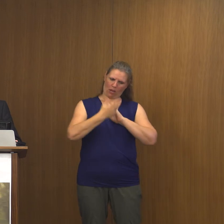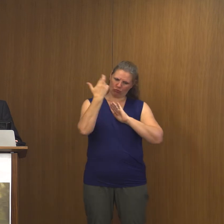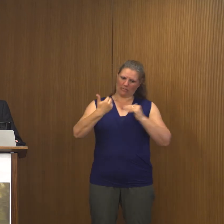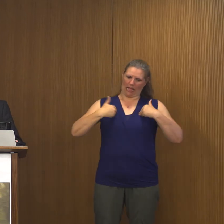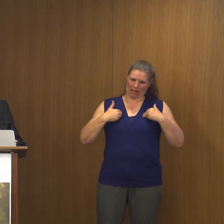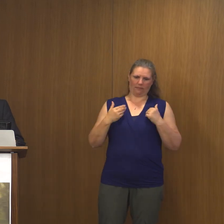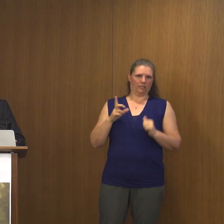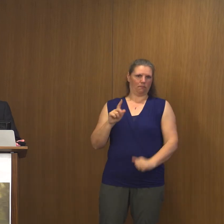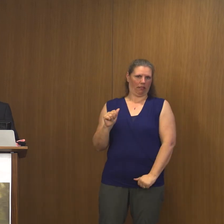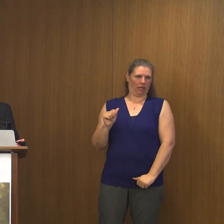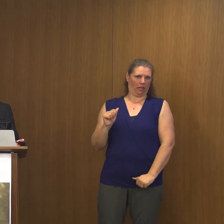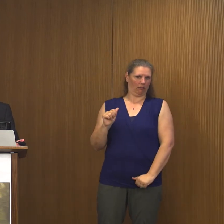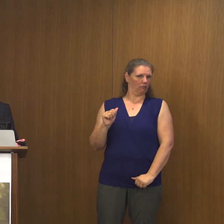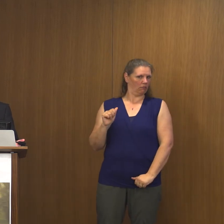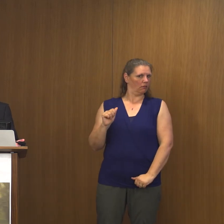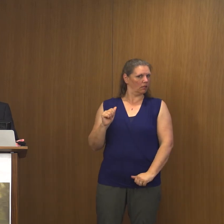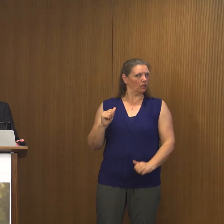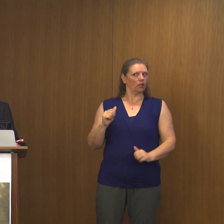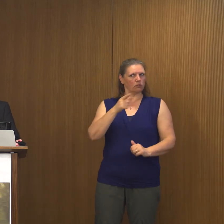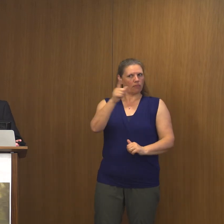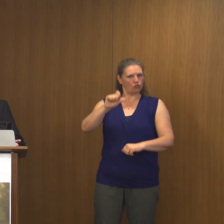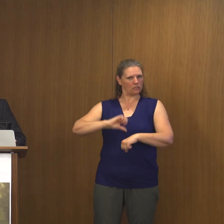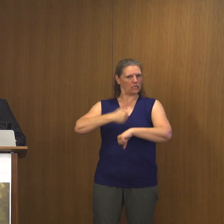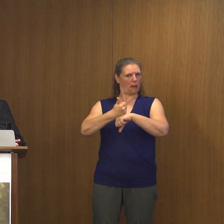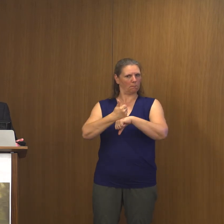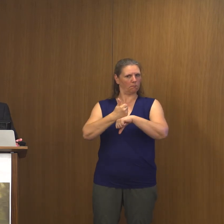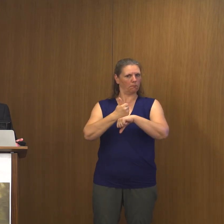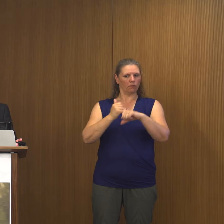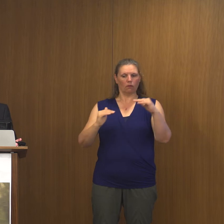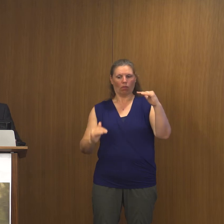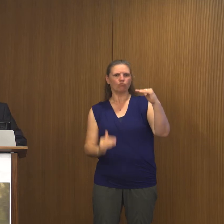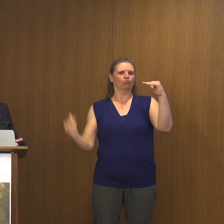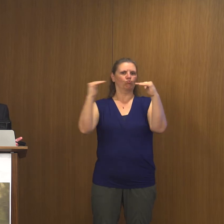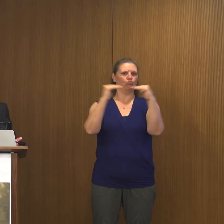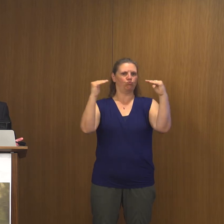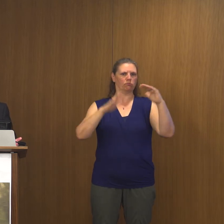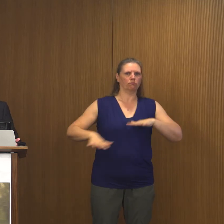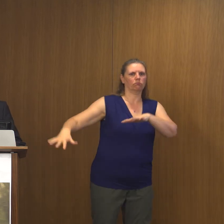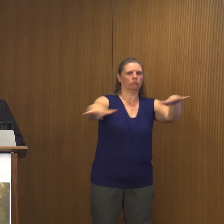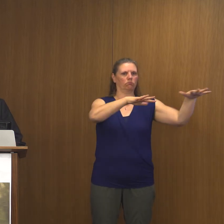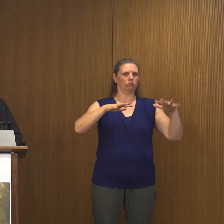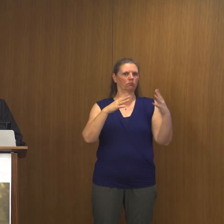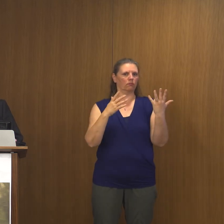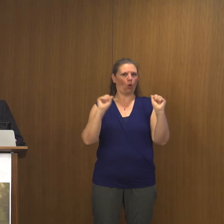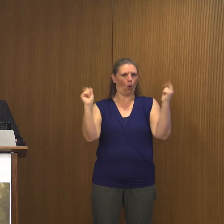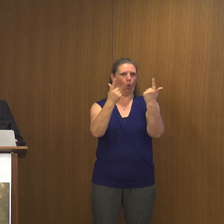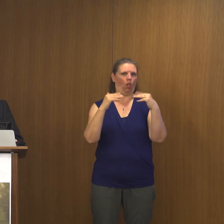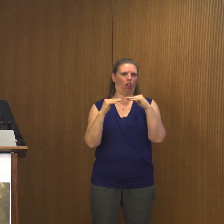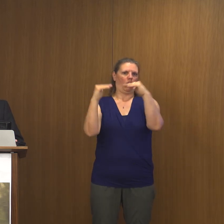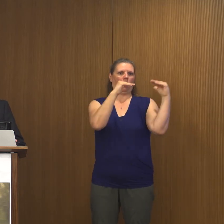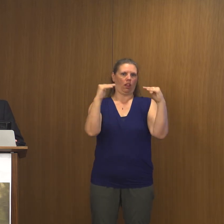disability, and opportunities should be taken to ensure that equal opportunities provided so that we can all live our lives in a full